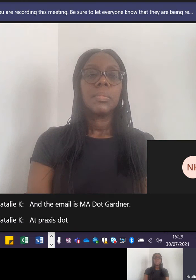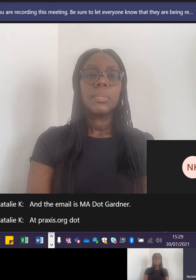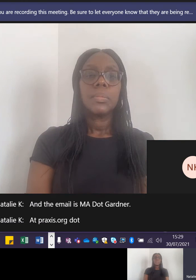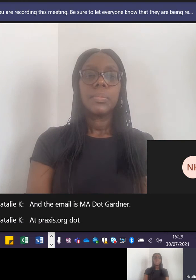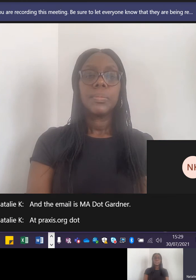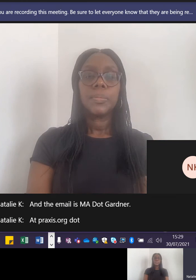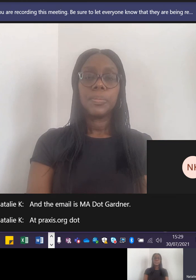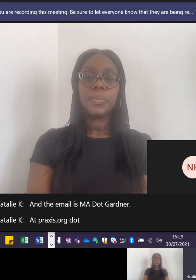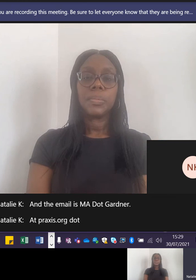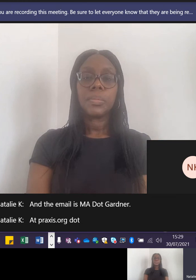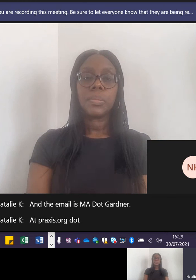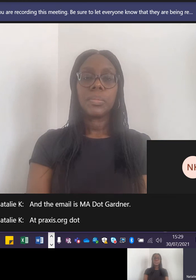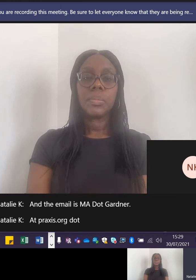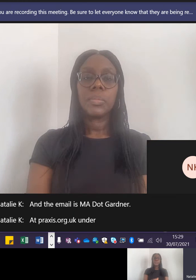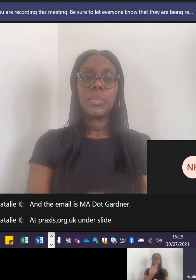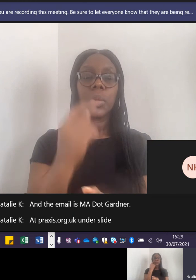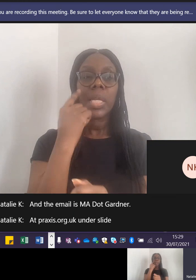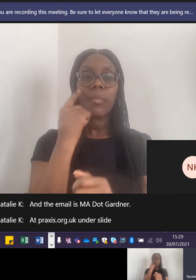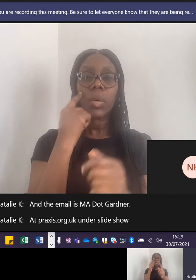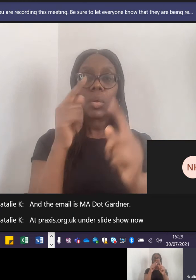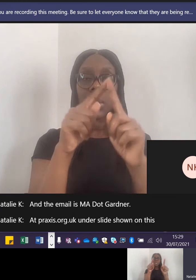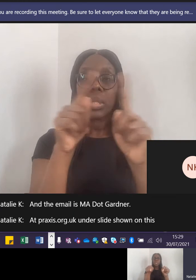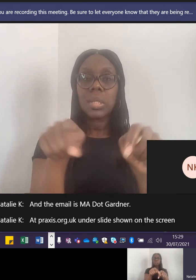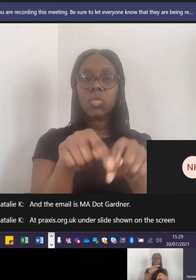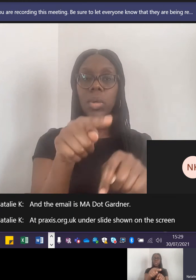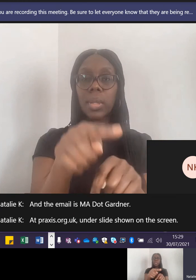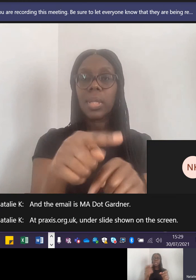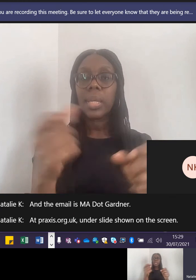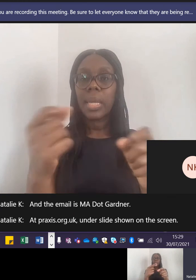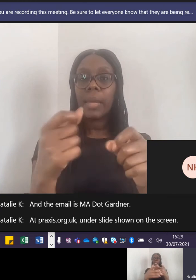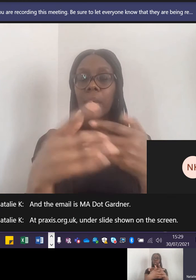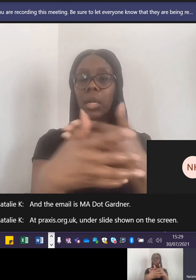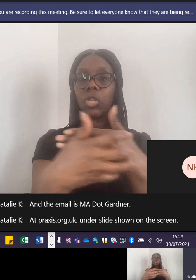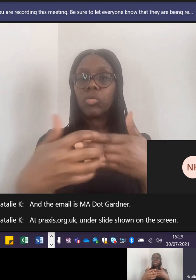emma.gardner@praxis.org.uk on the slide shown on the screen.